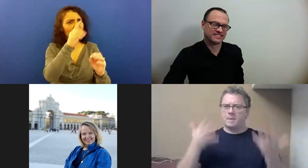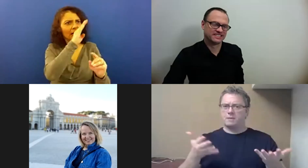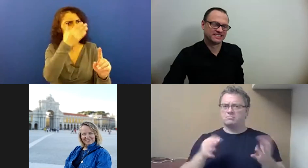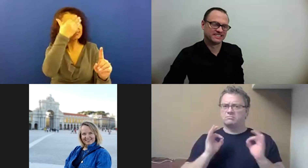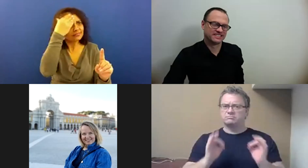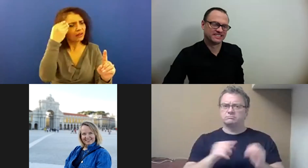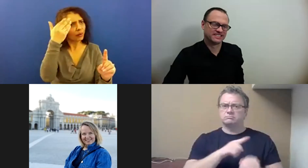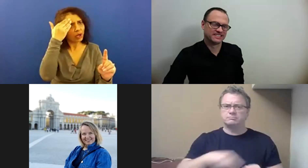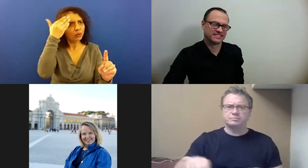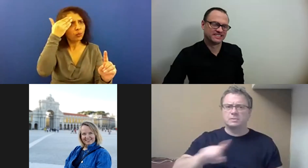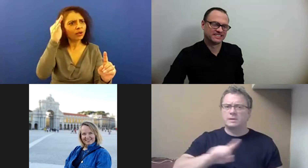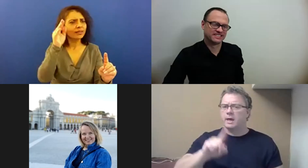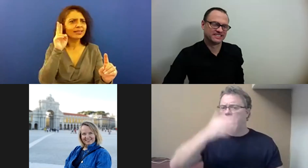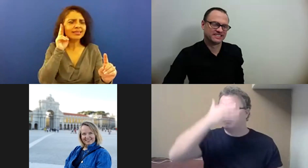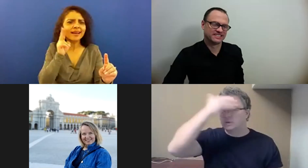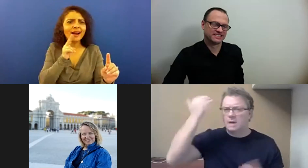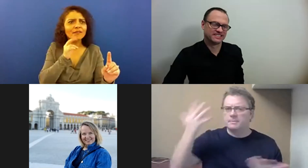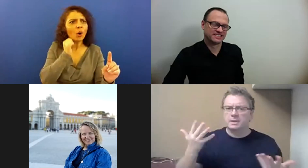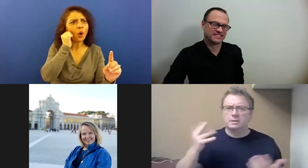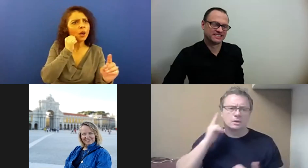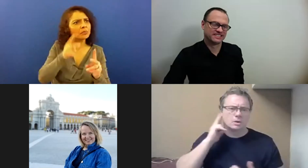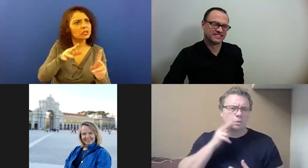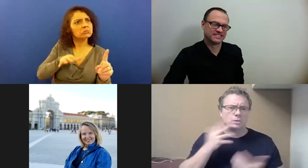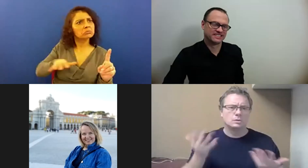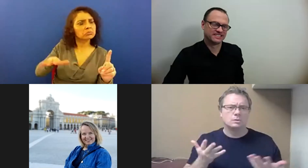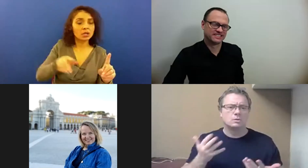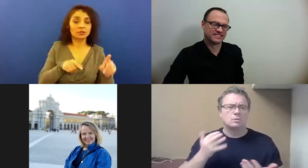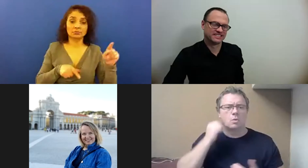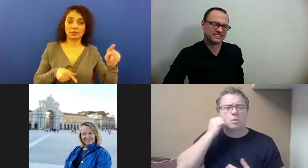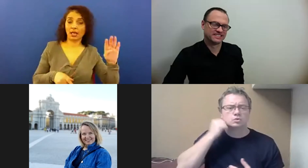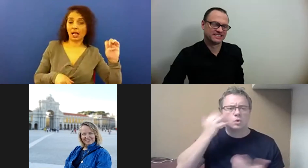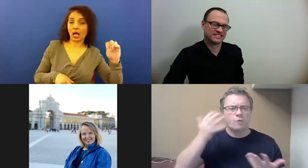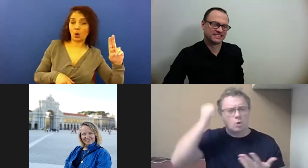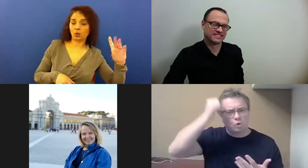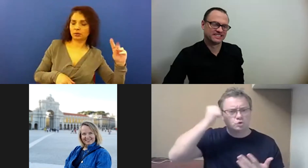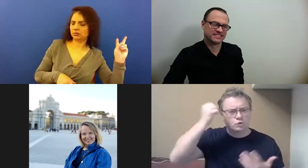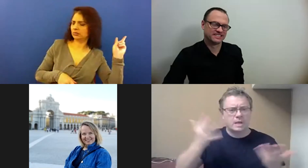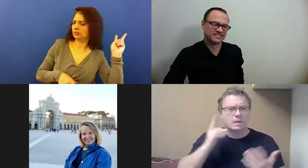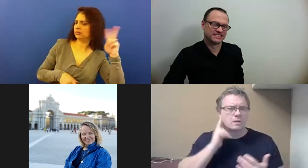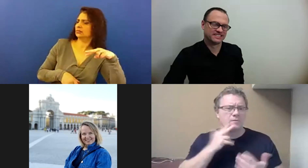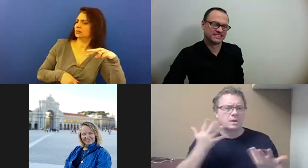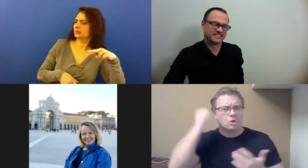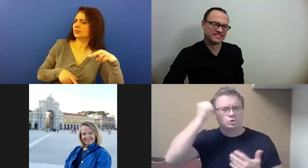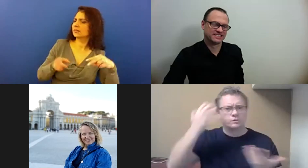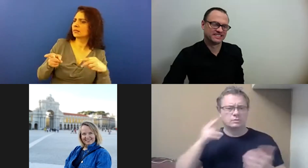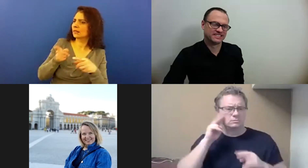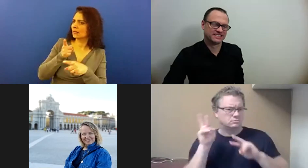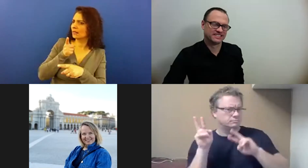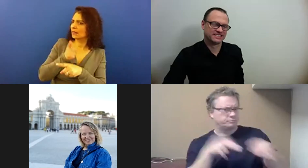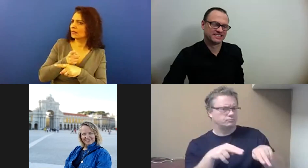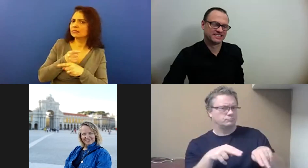"You're a European level organization of deaf people. Aren't you forgetting, though, about deaf Roma minorities?"